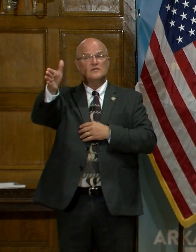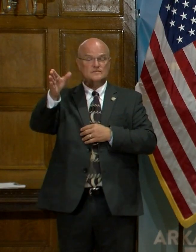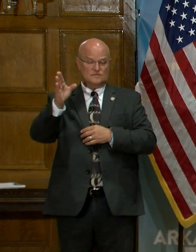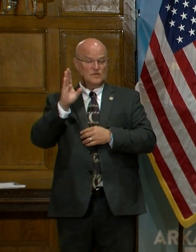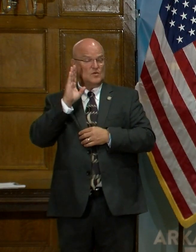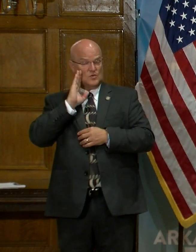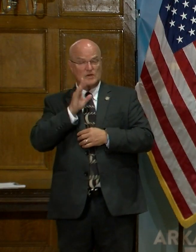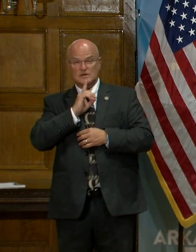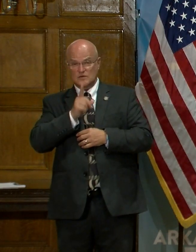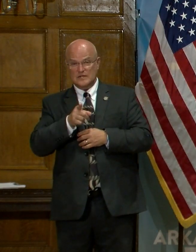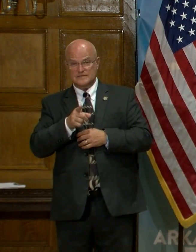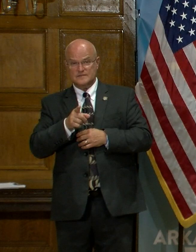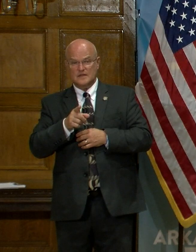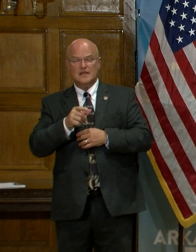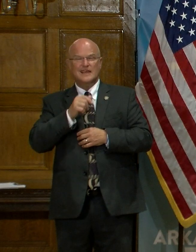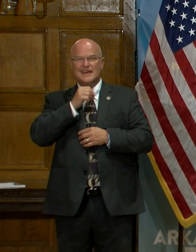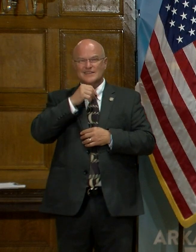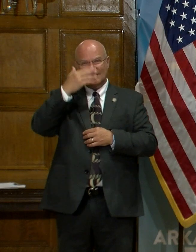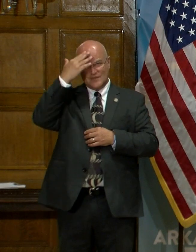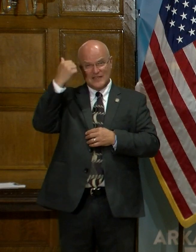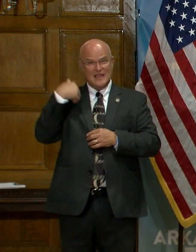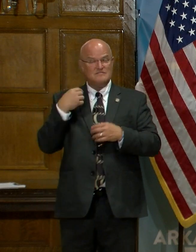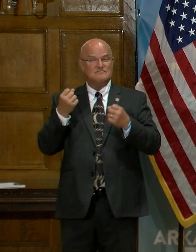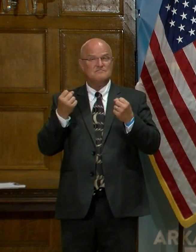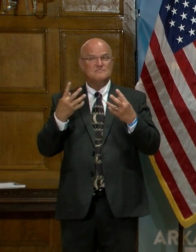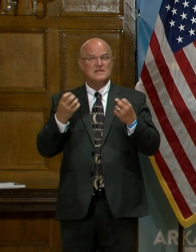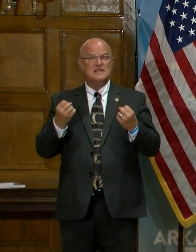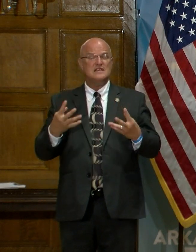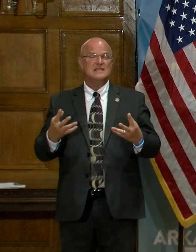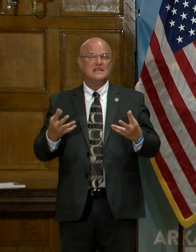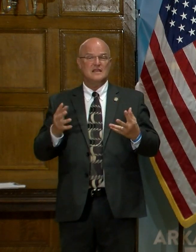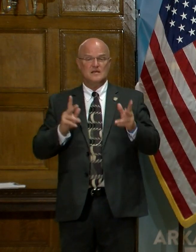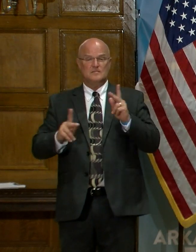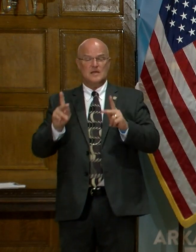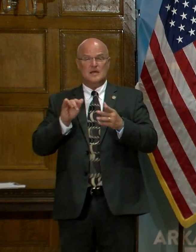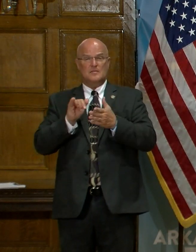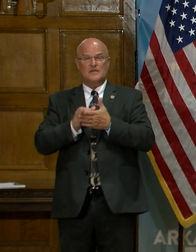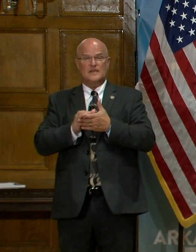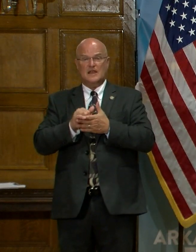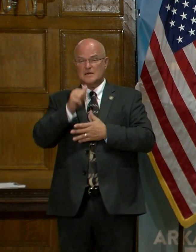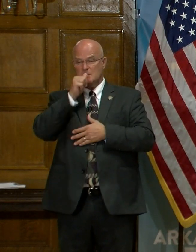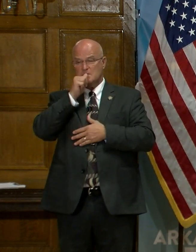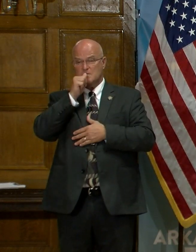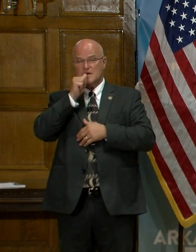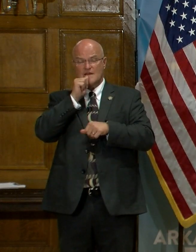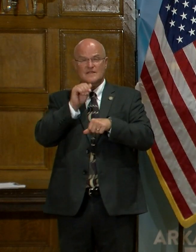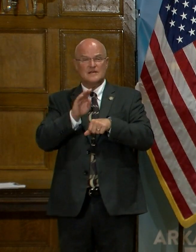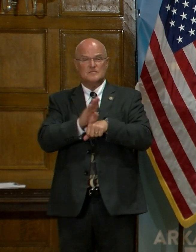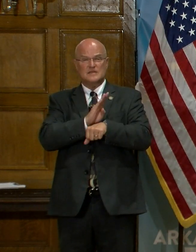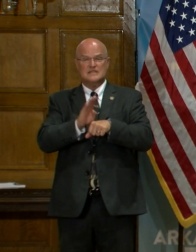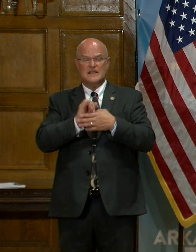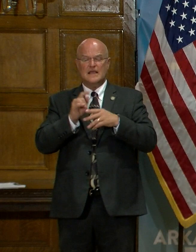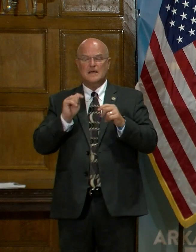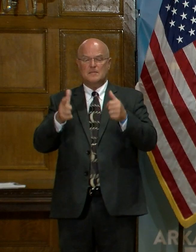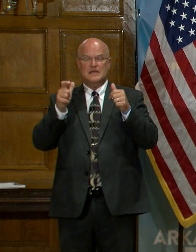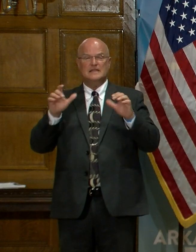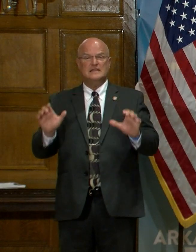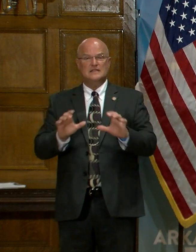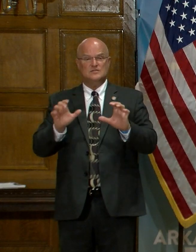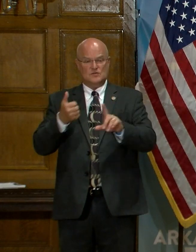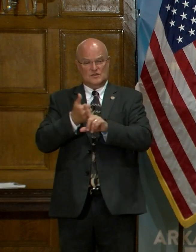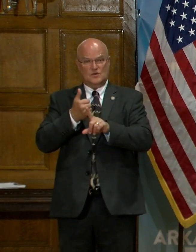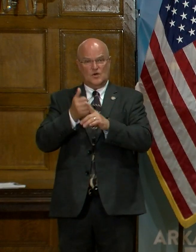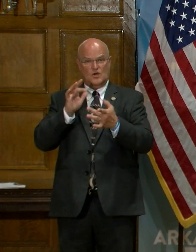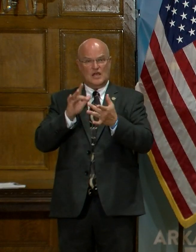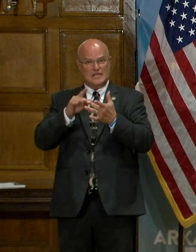road, we certainly will. And don't forget that we have many that are in the private sector that they will immediately do